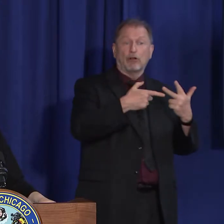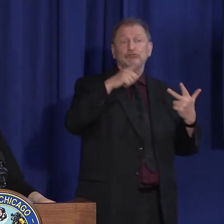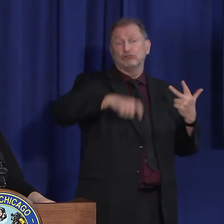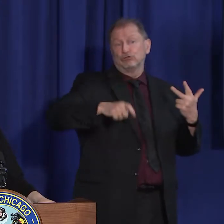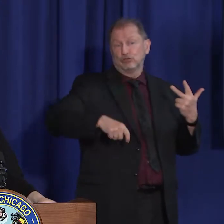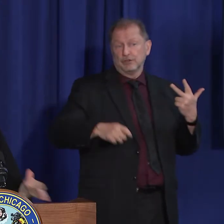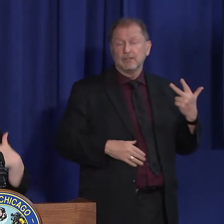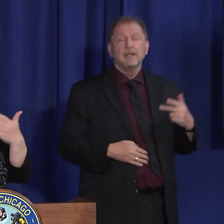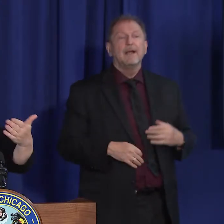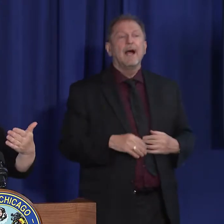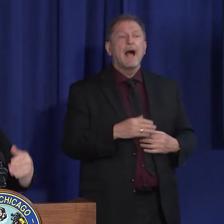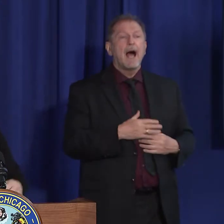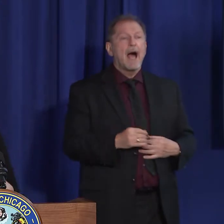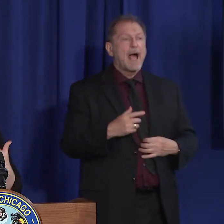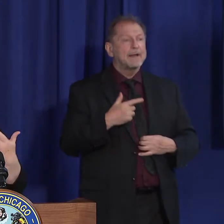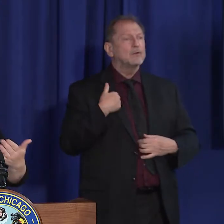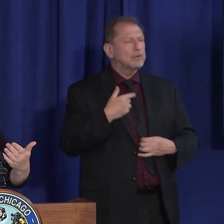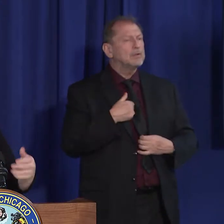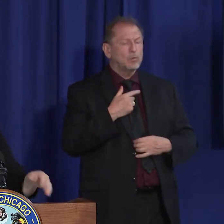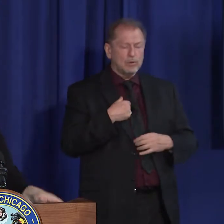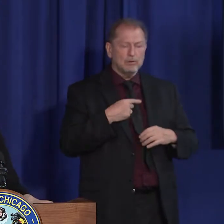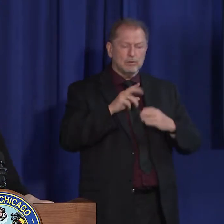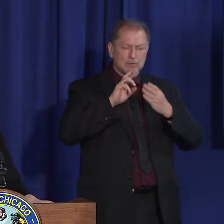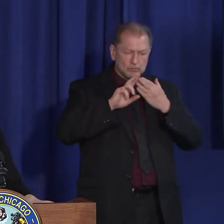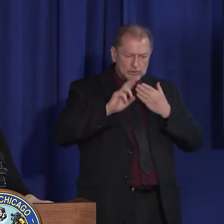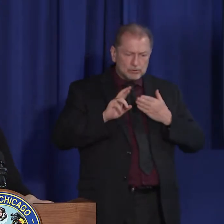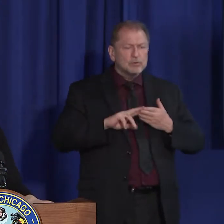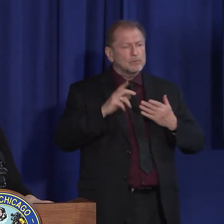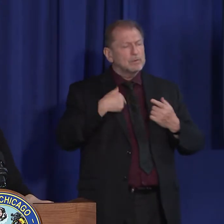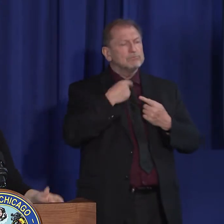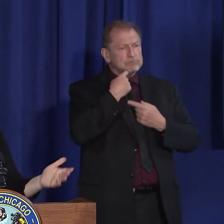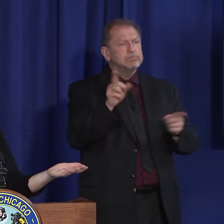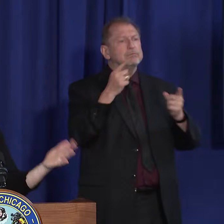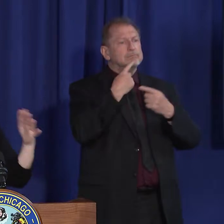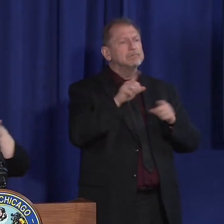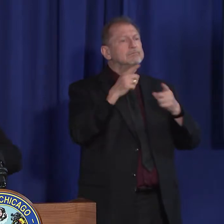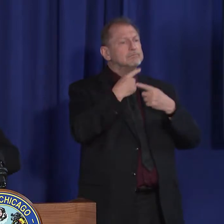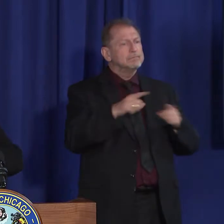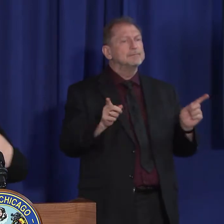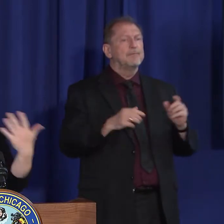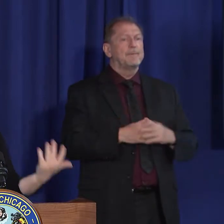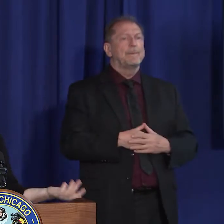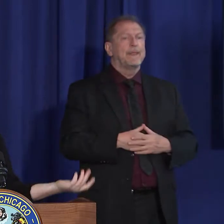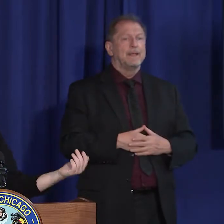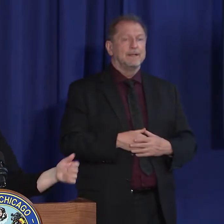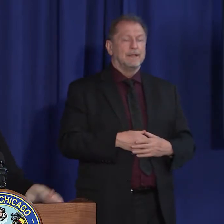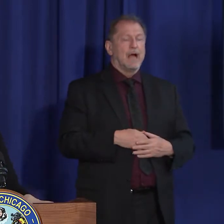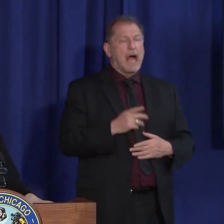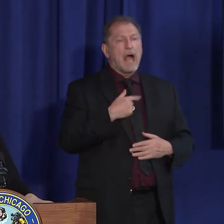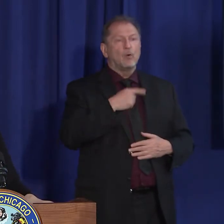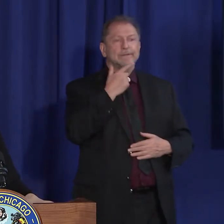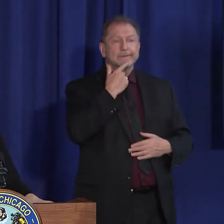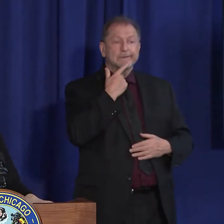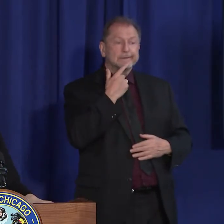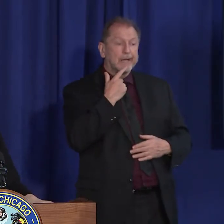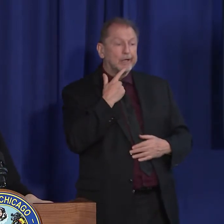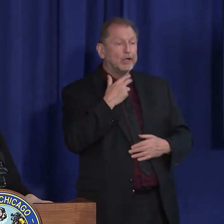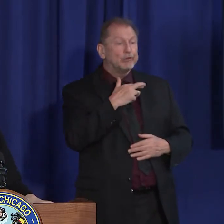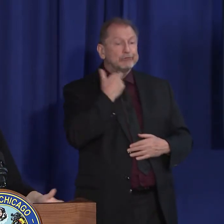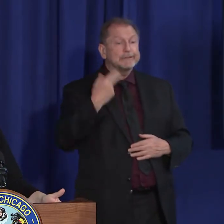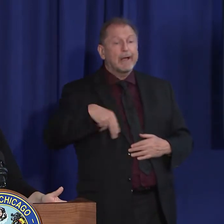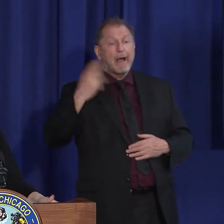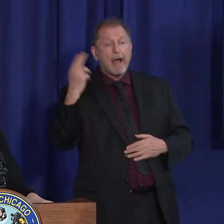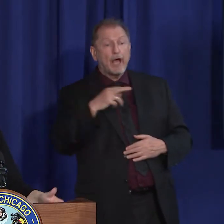And then, we'll keep updating the data. We'll keep sharing with people. From my standpoint, we'll probably be in a higher risk or a lower risk setting. And while we're lower